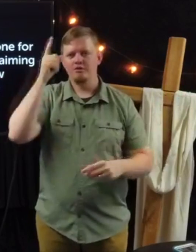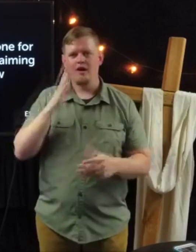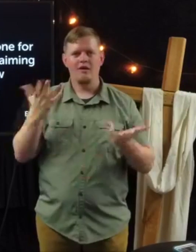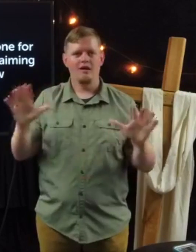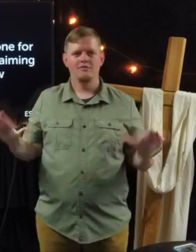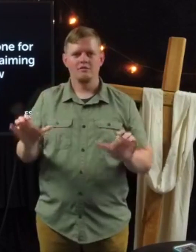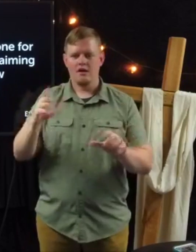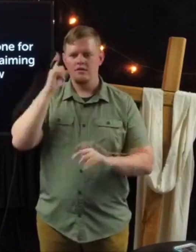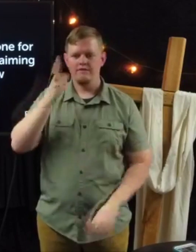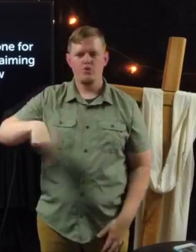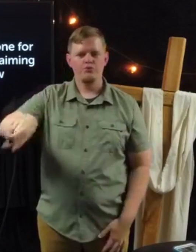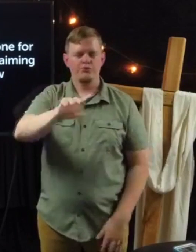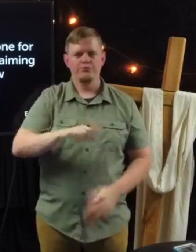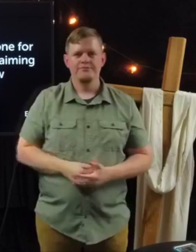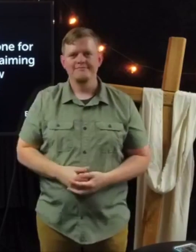Declare how much God has done for you.